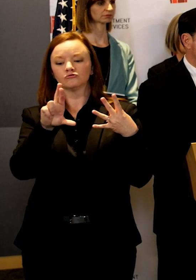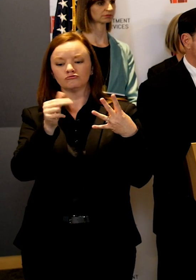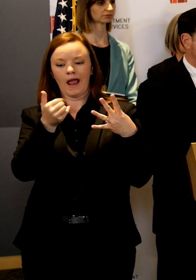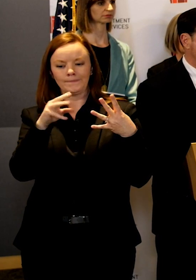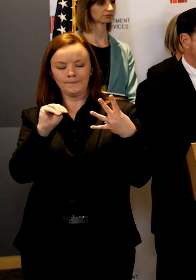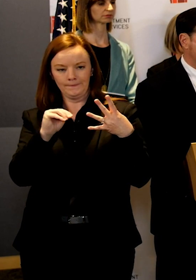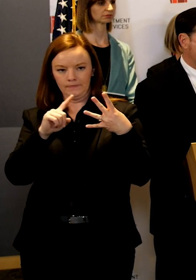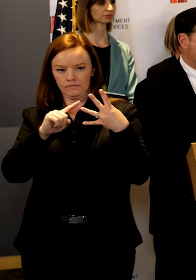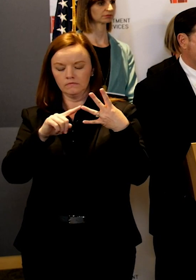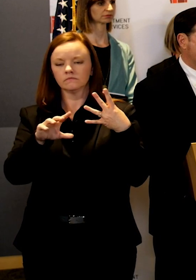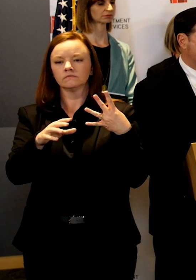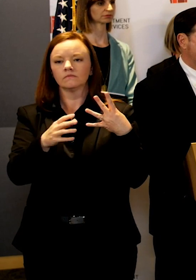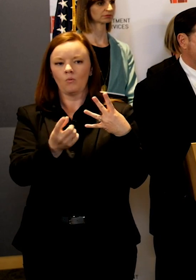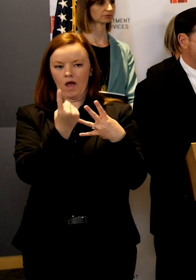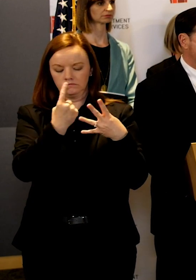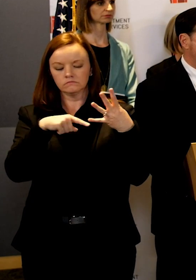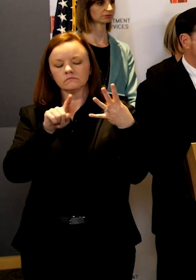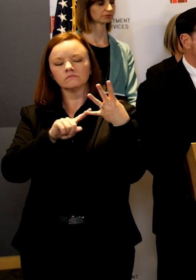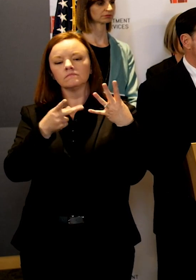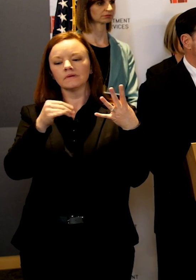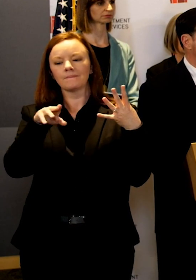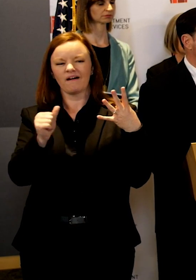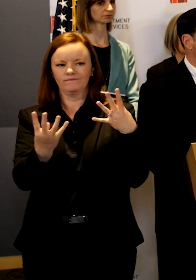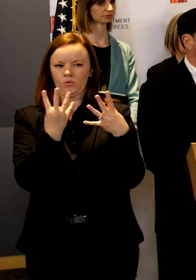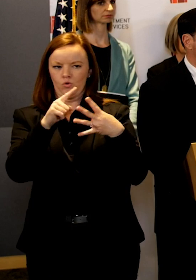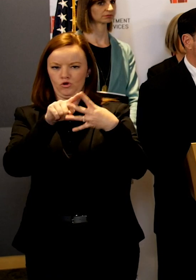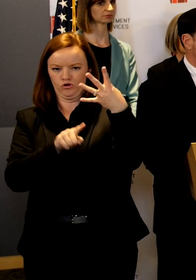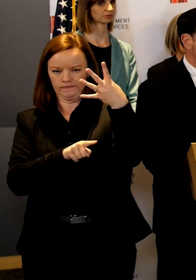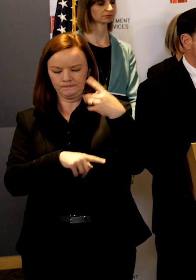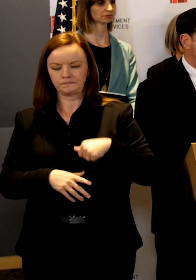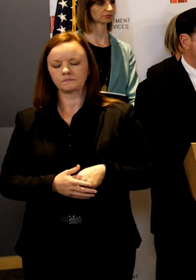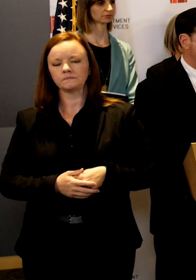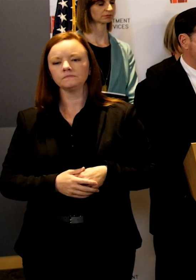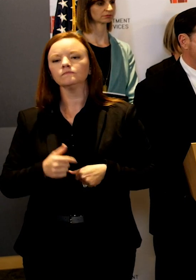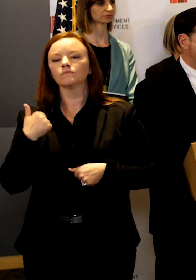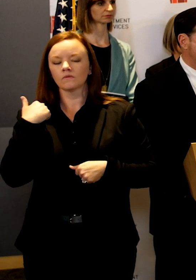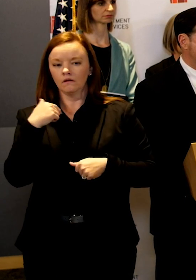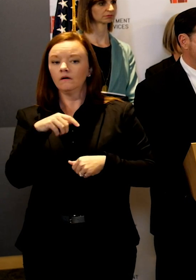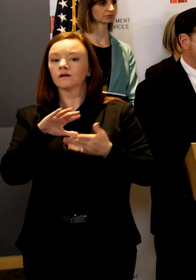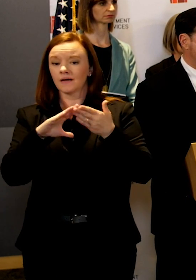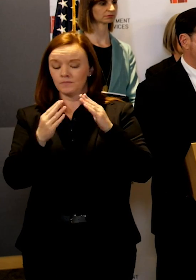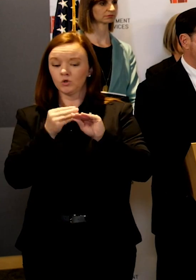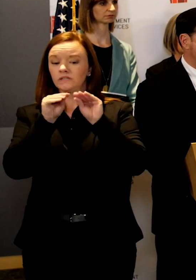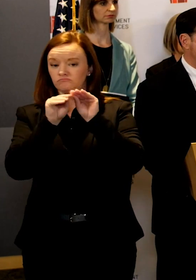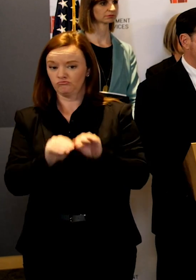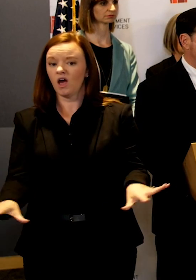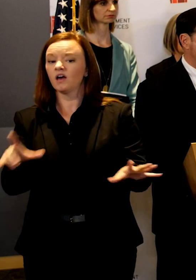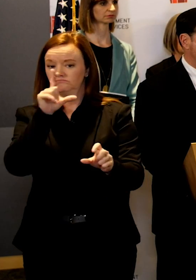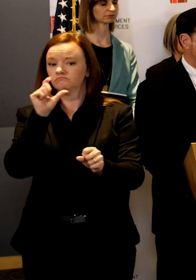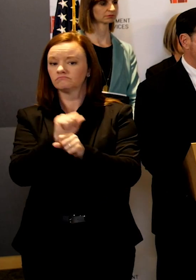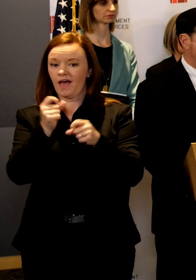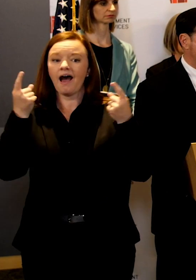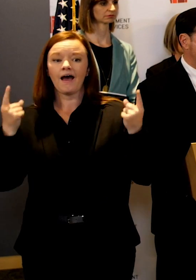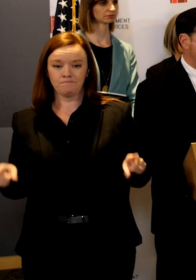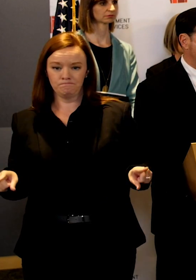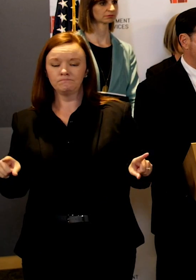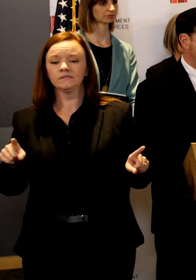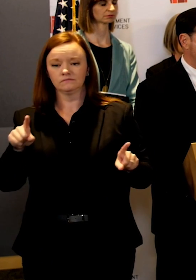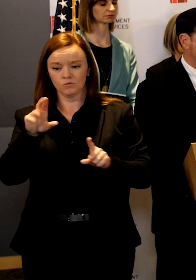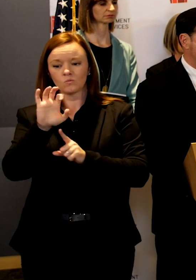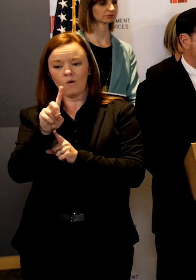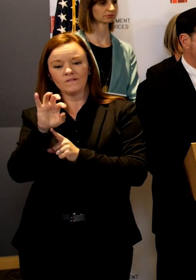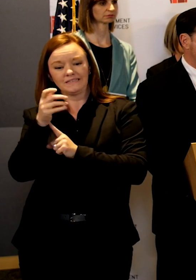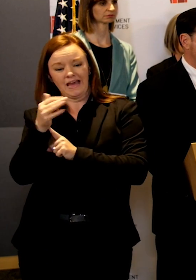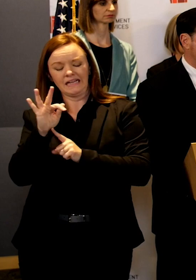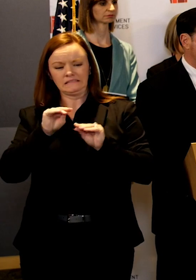and 4 cases in Pima County. We have community spread of COVID-19 in Arizona, and we are expecting more